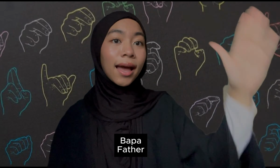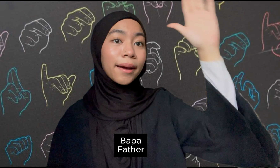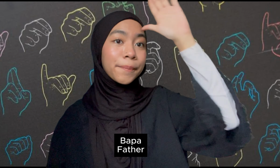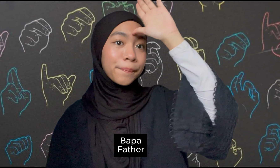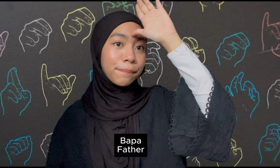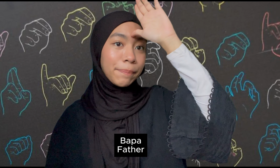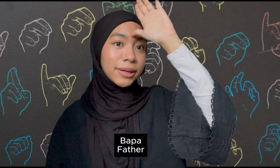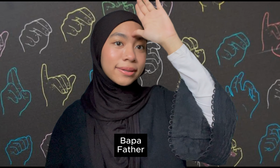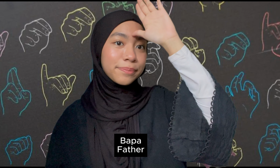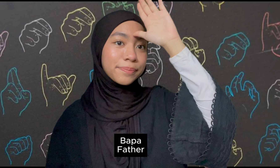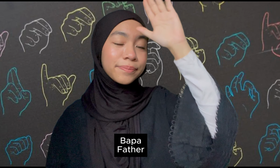Bapa.